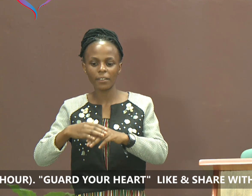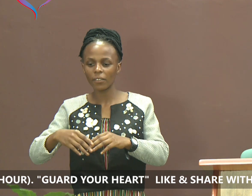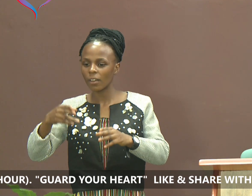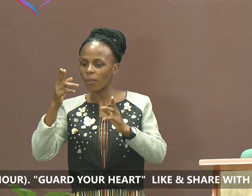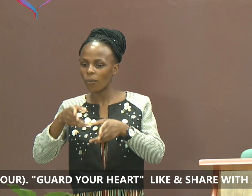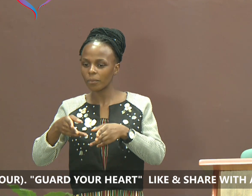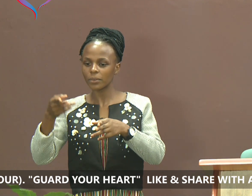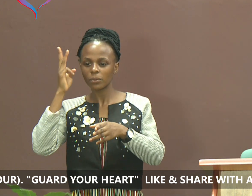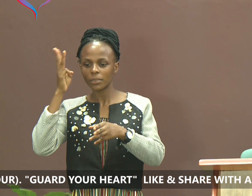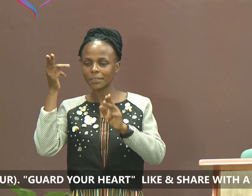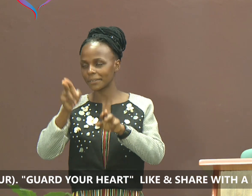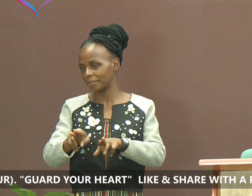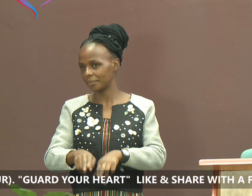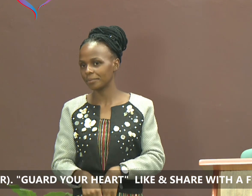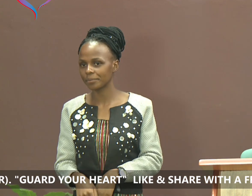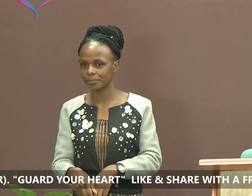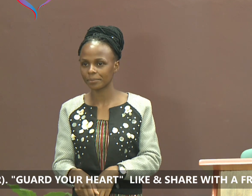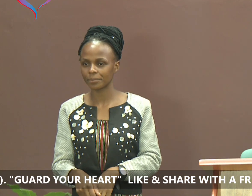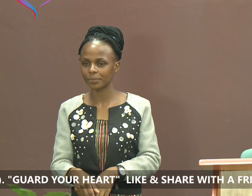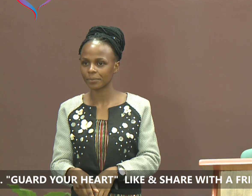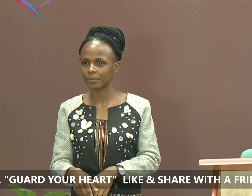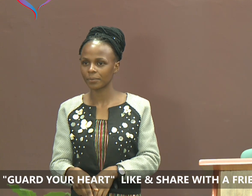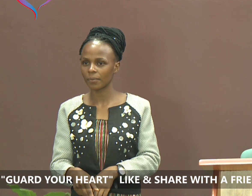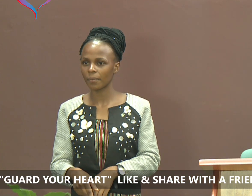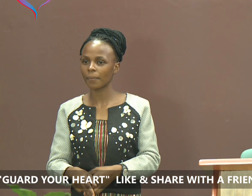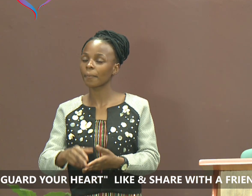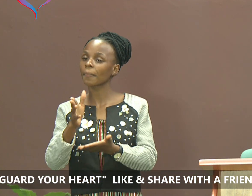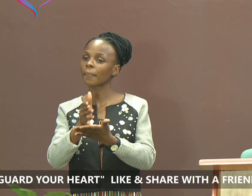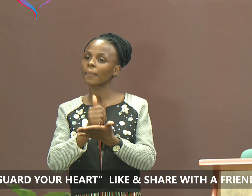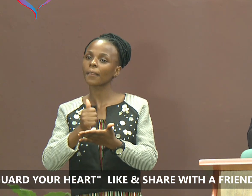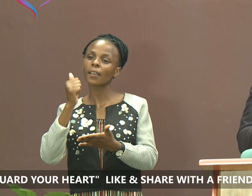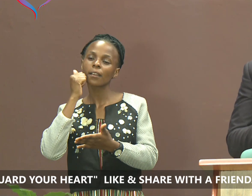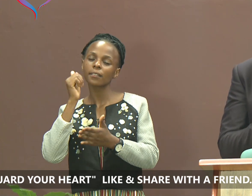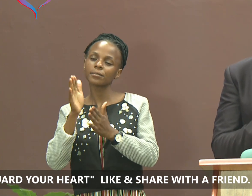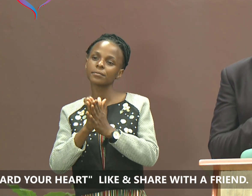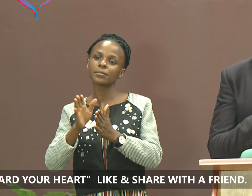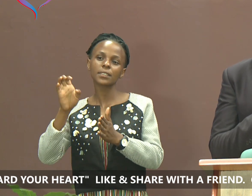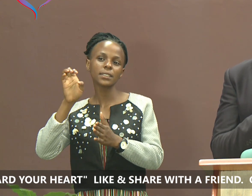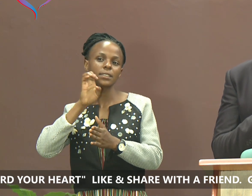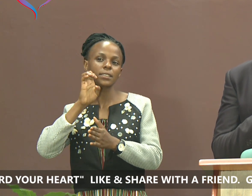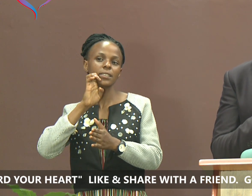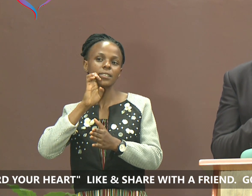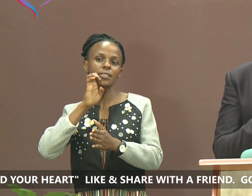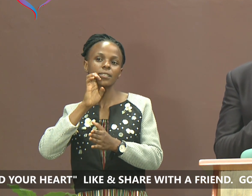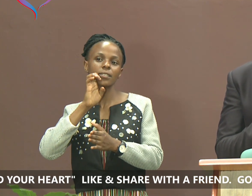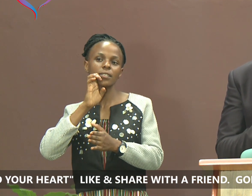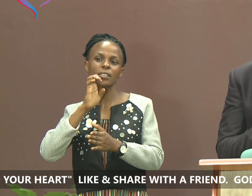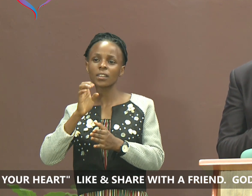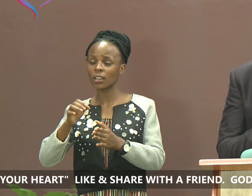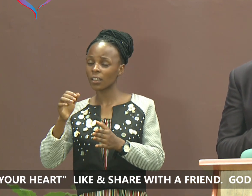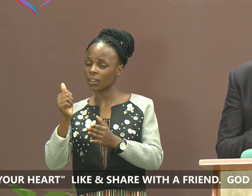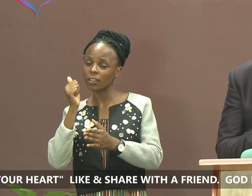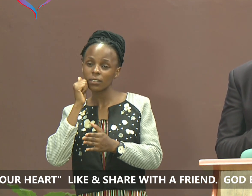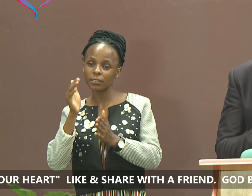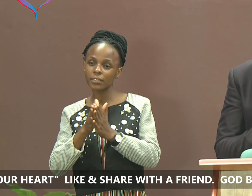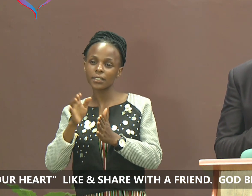oba ebijja nga tewabisuubira nti birijja. Because Adam and Eve of chapter 2 are very different of Adam and Eve of chapter